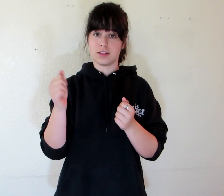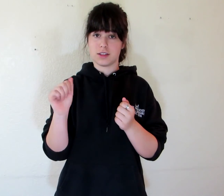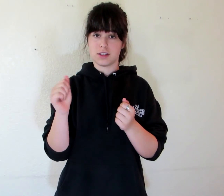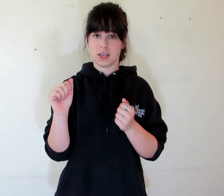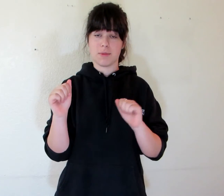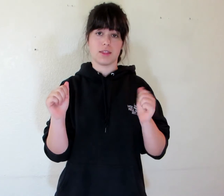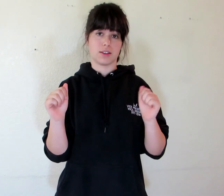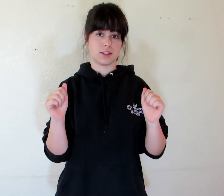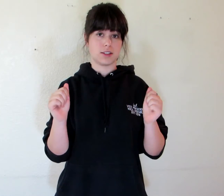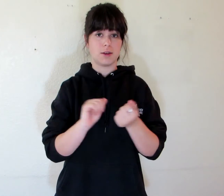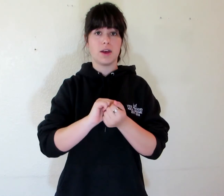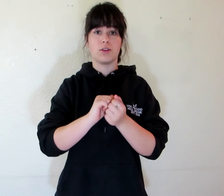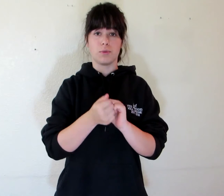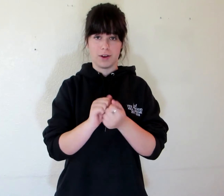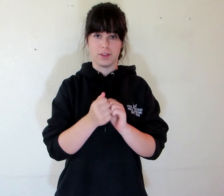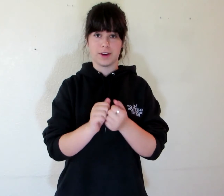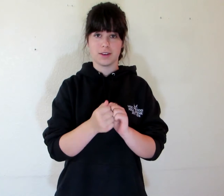is a team and this is a team and they're rivaling.